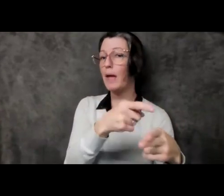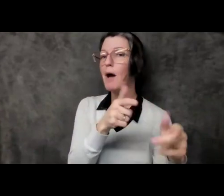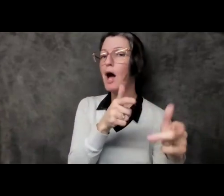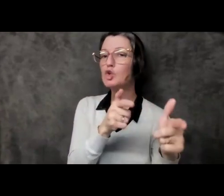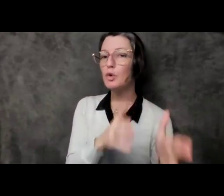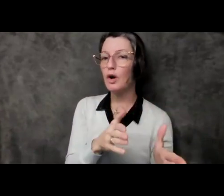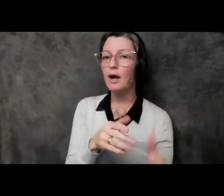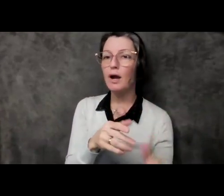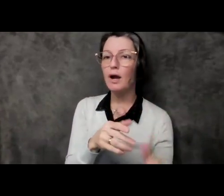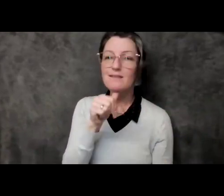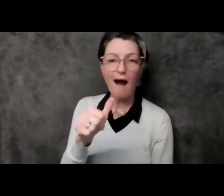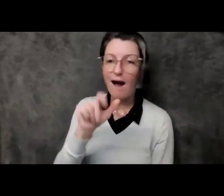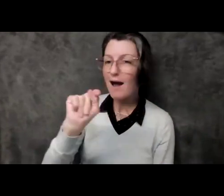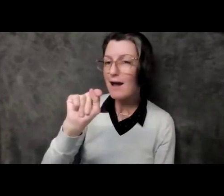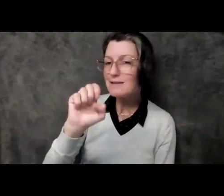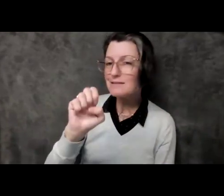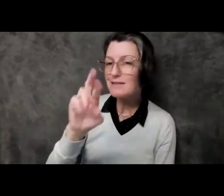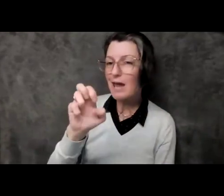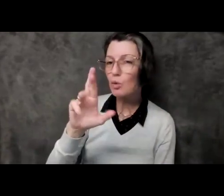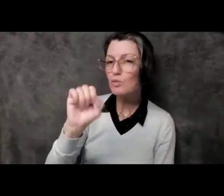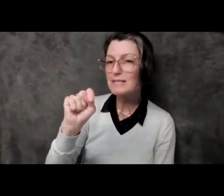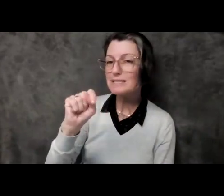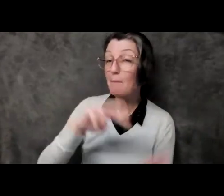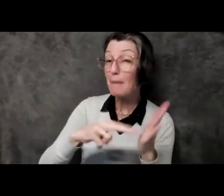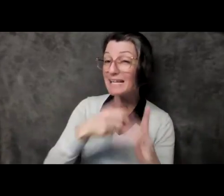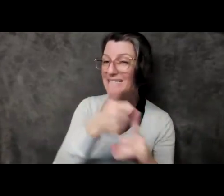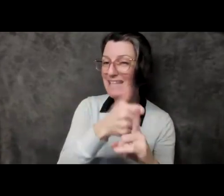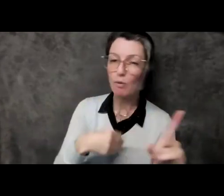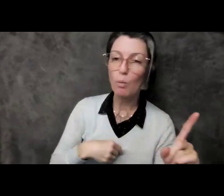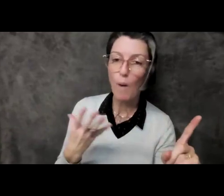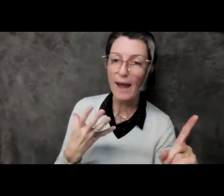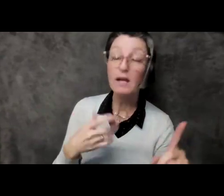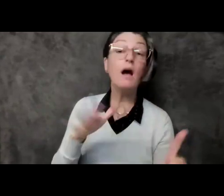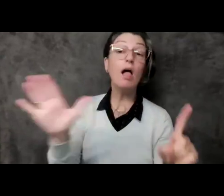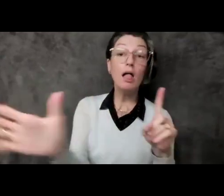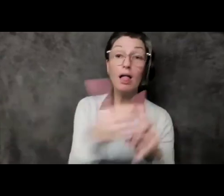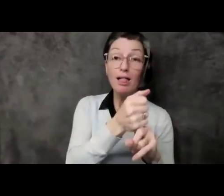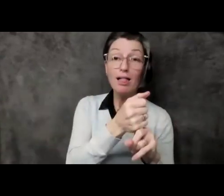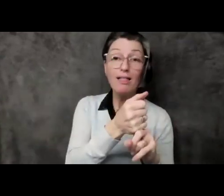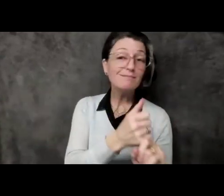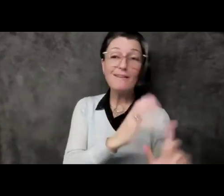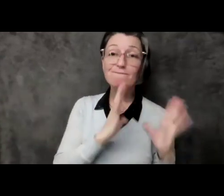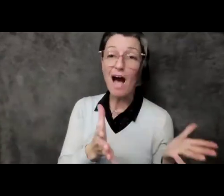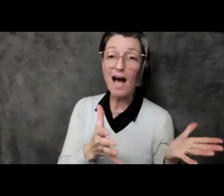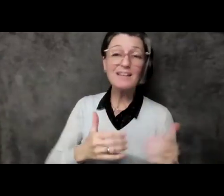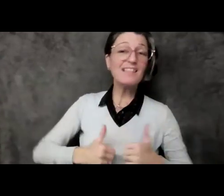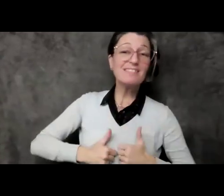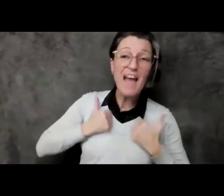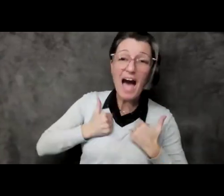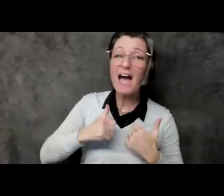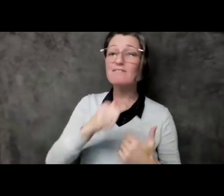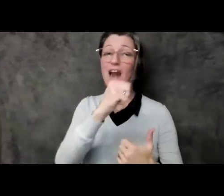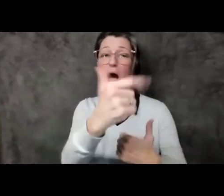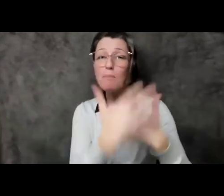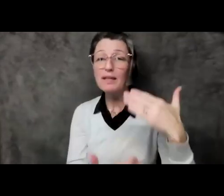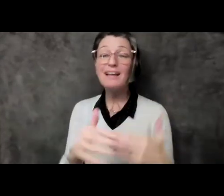is, because wow, they just took him into custody without incident, all alive and not bleeding, not shot 60 times like